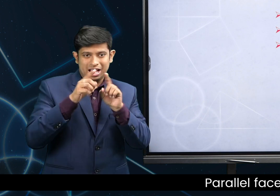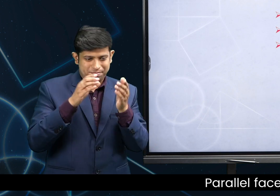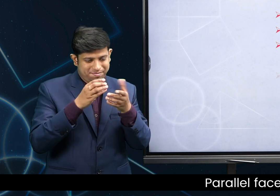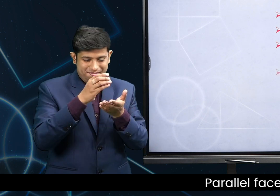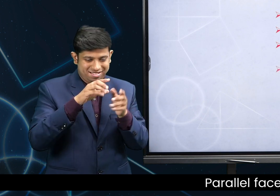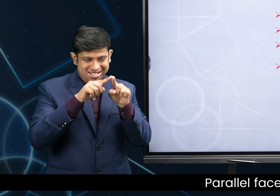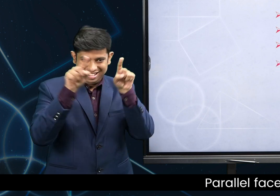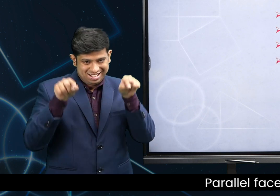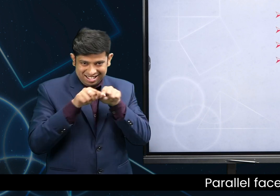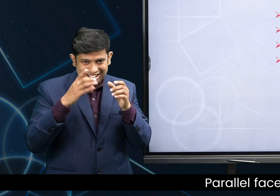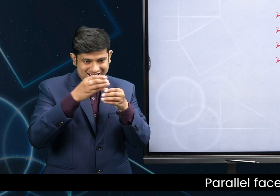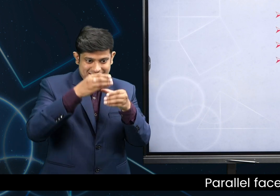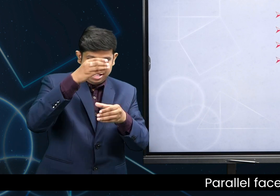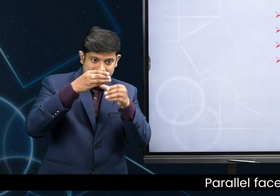parallel faces,